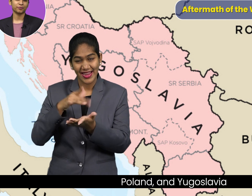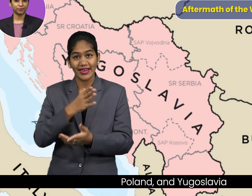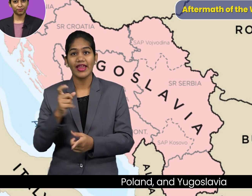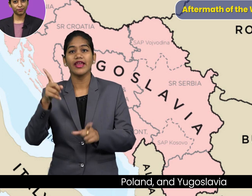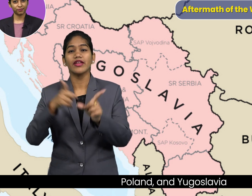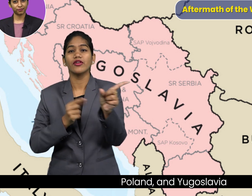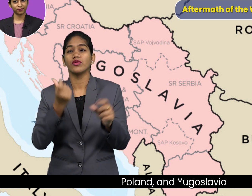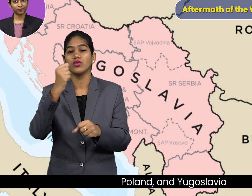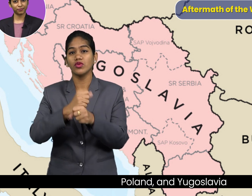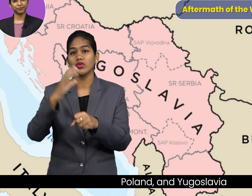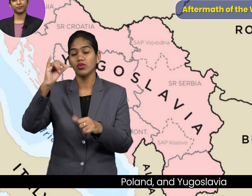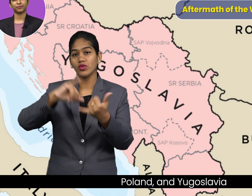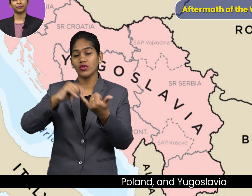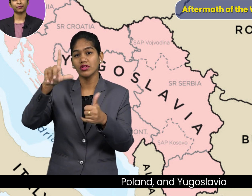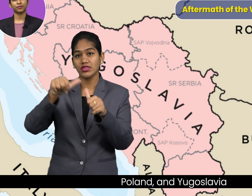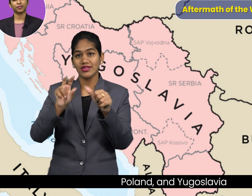Yugoslavia.